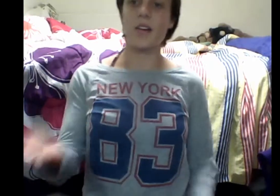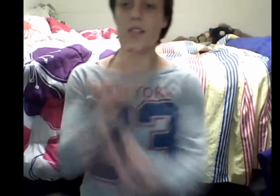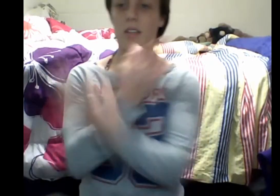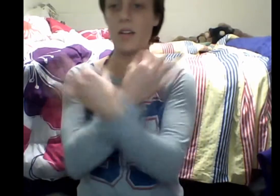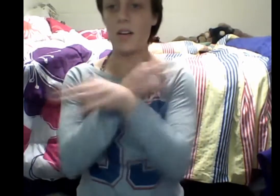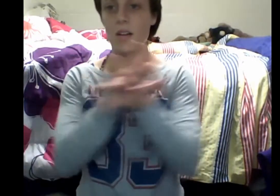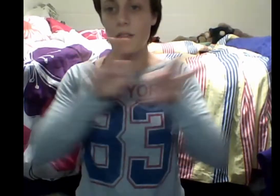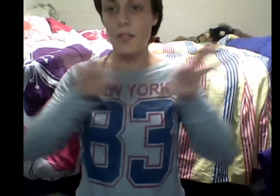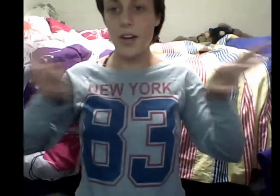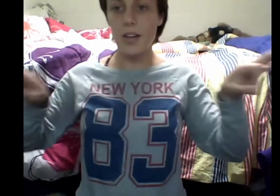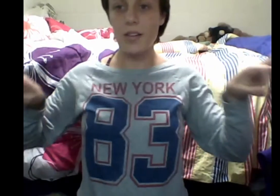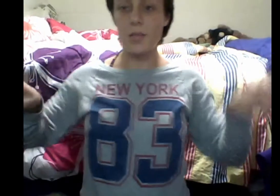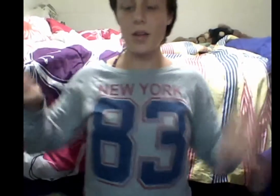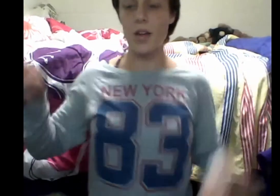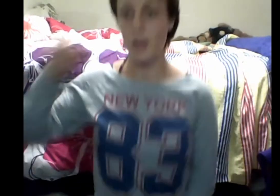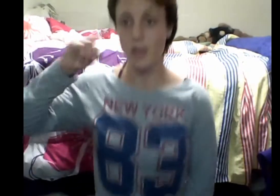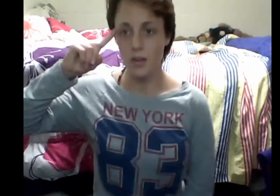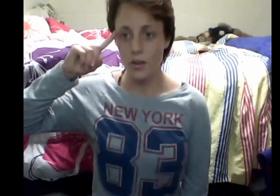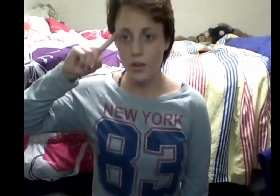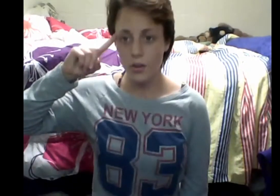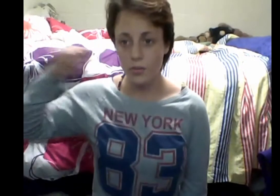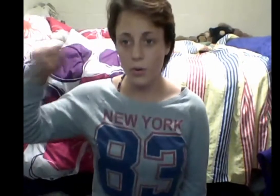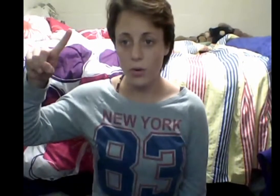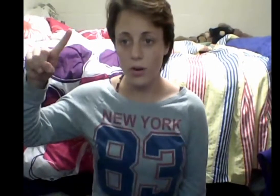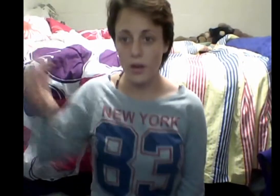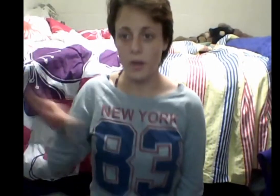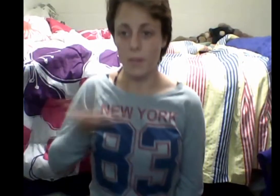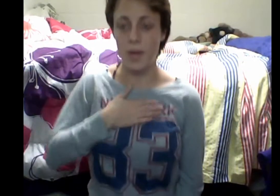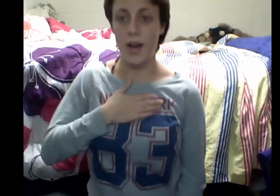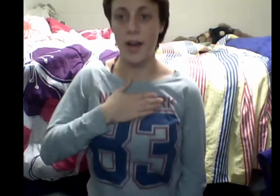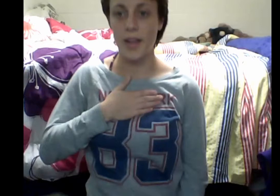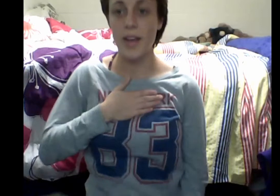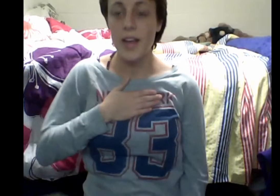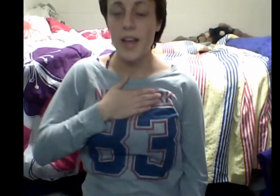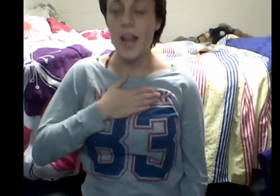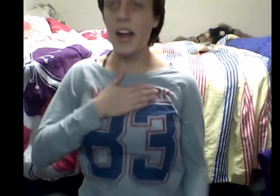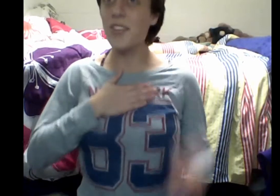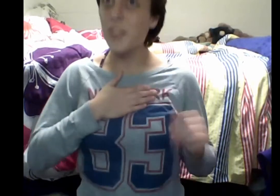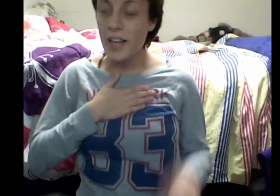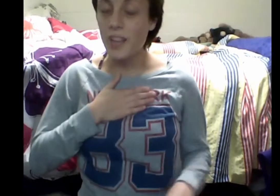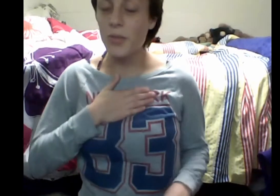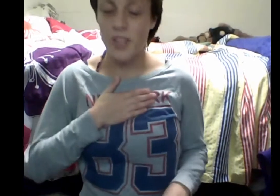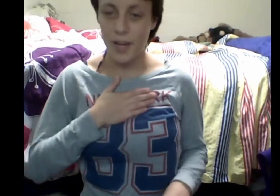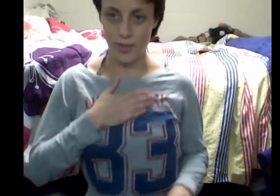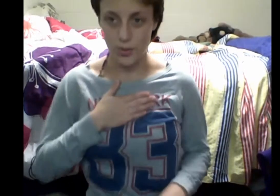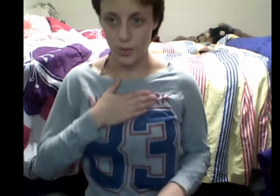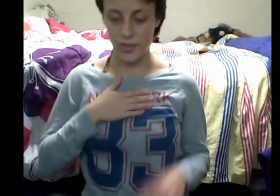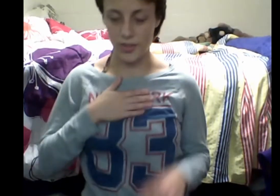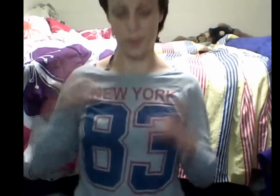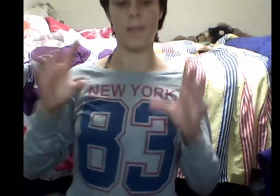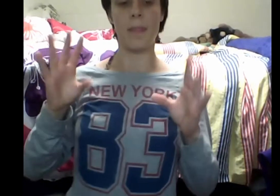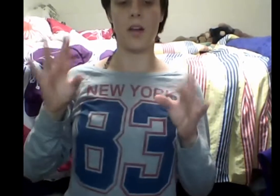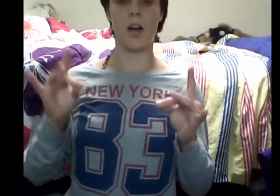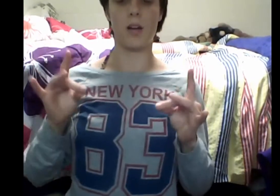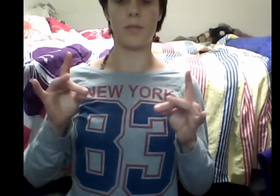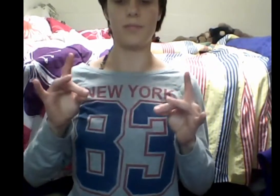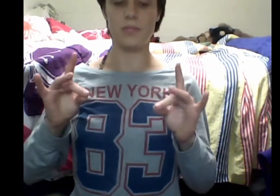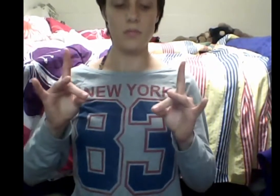there's freedom for my, and I also really like the sign for soul too.